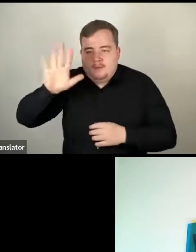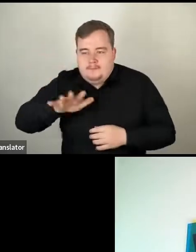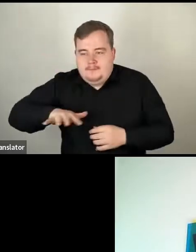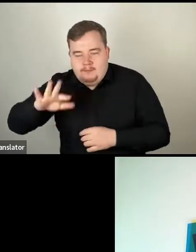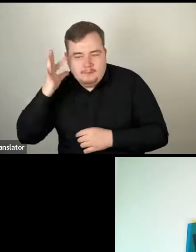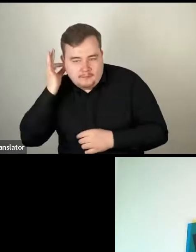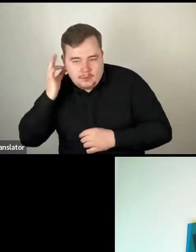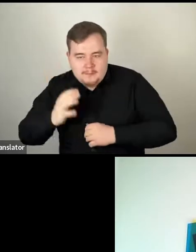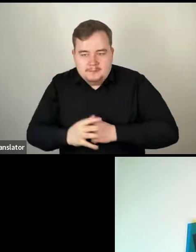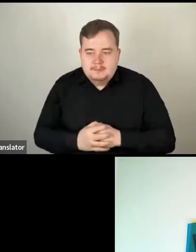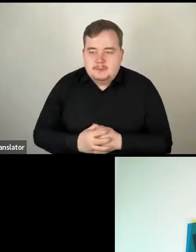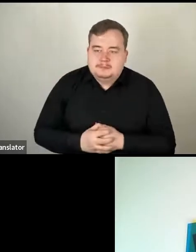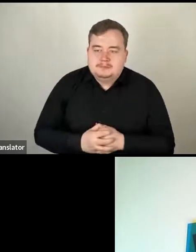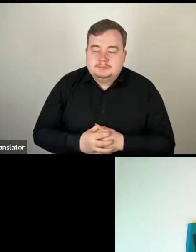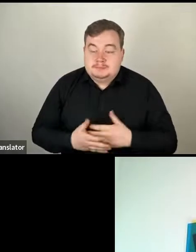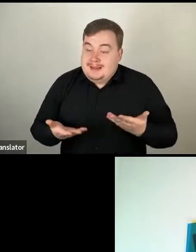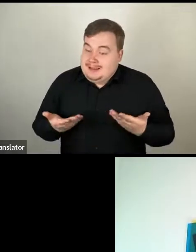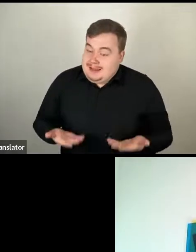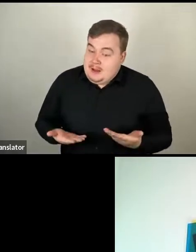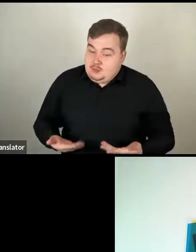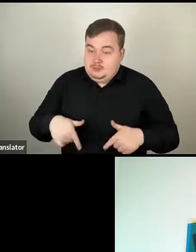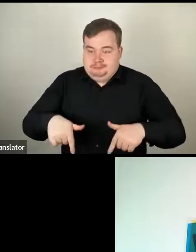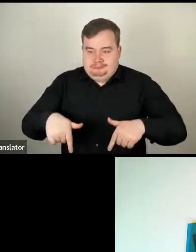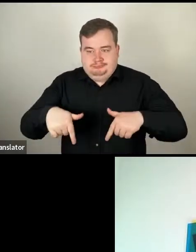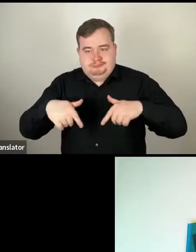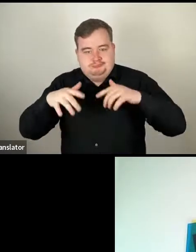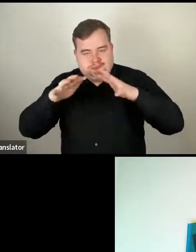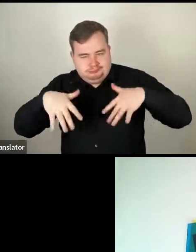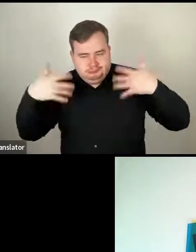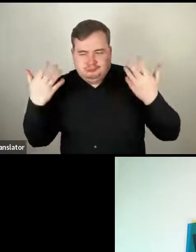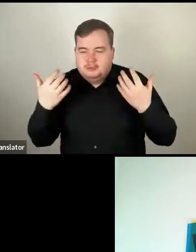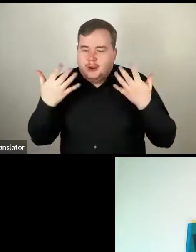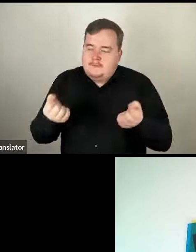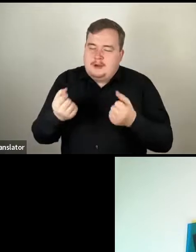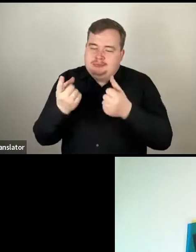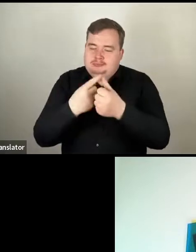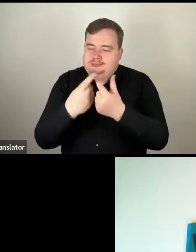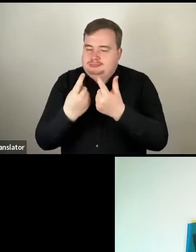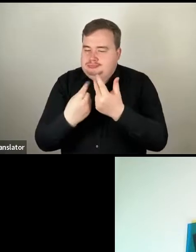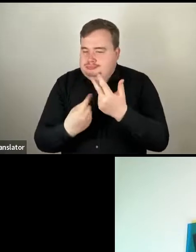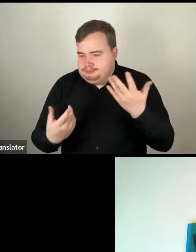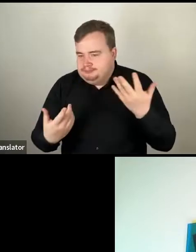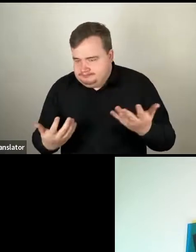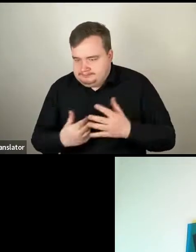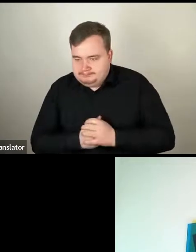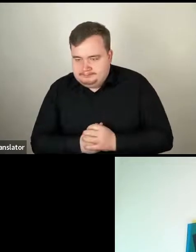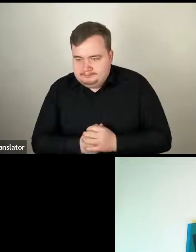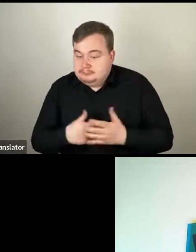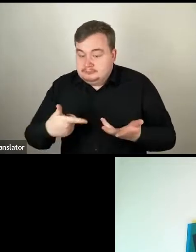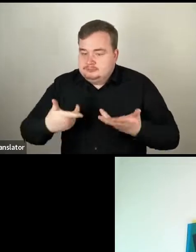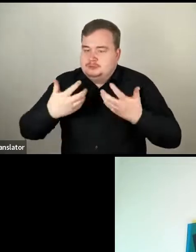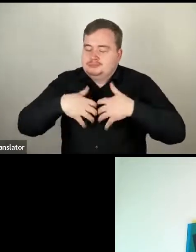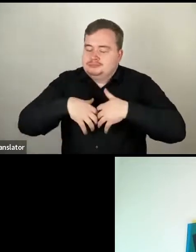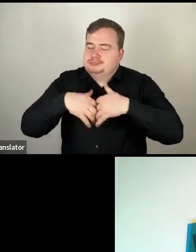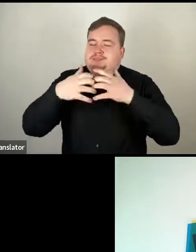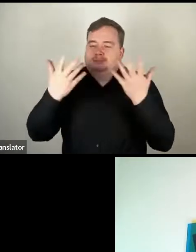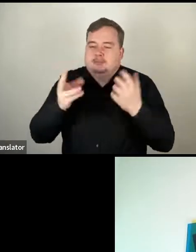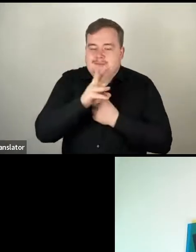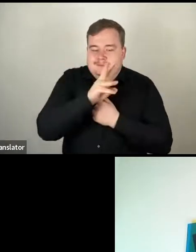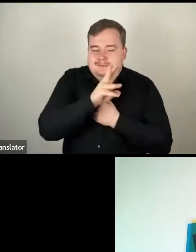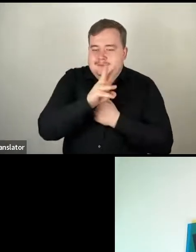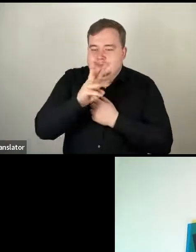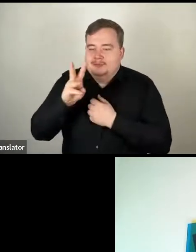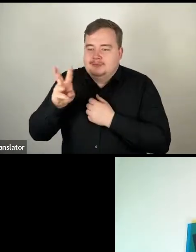event has two aims. On one hand, to provide a platform for exchange of good practices and lessons learned on